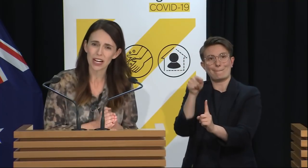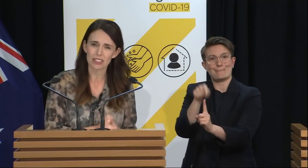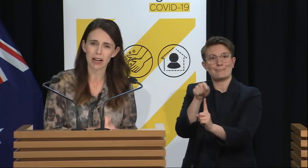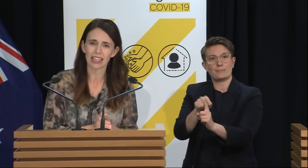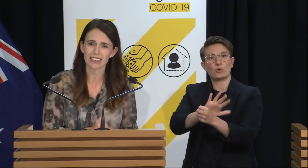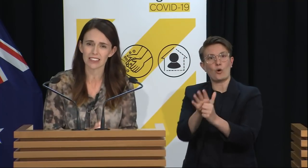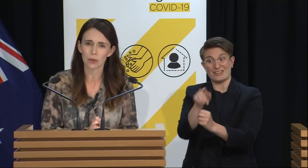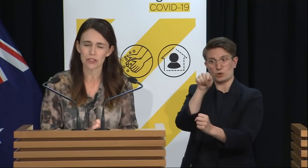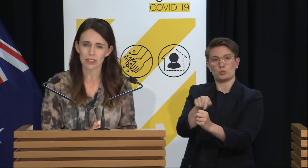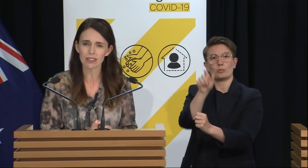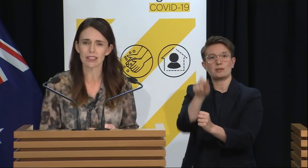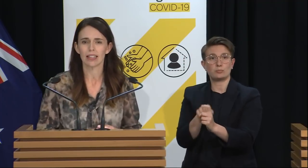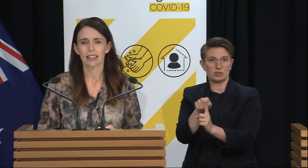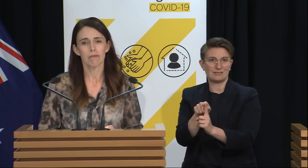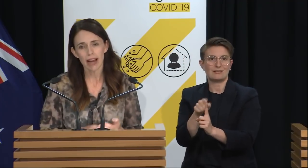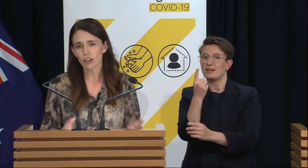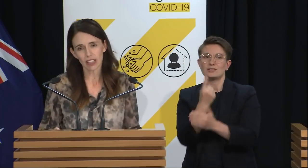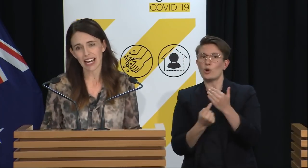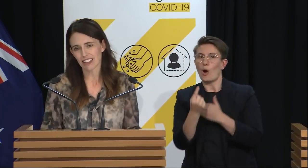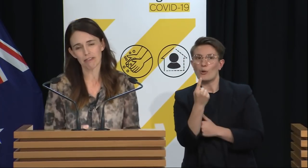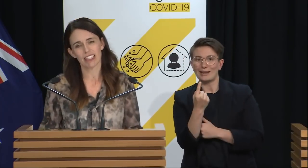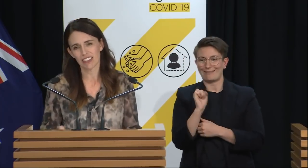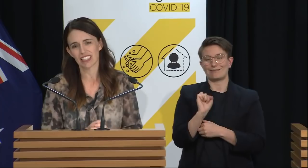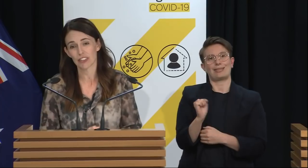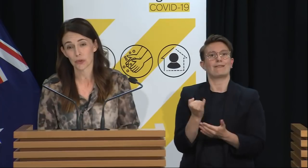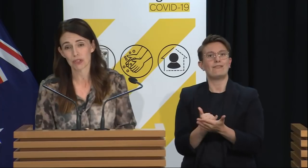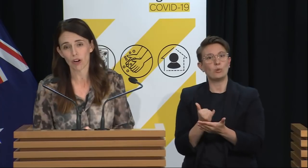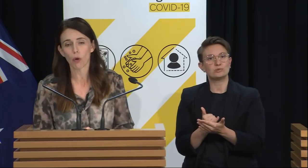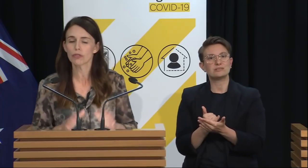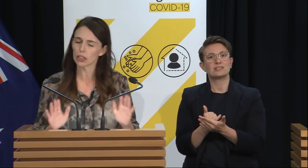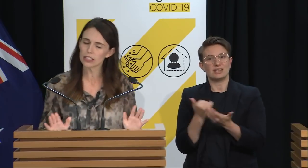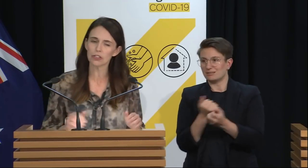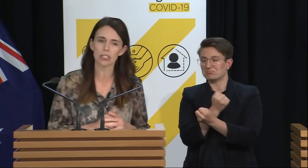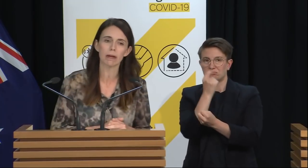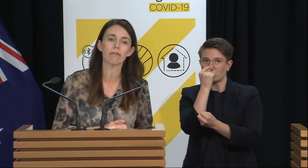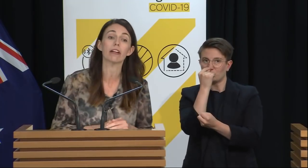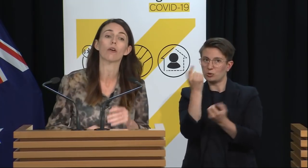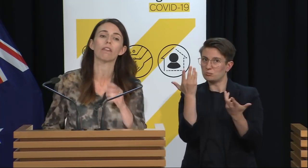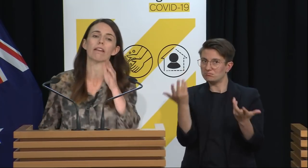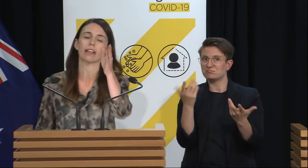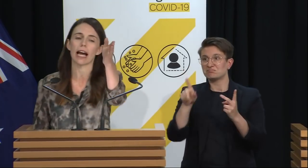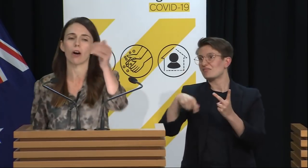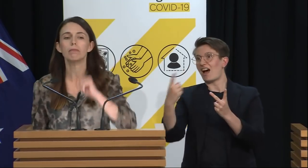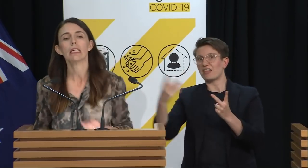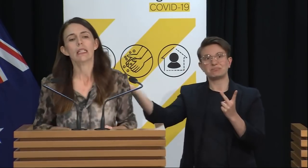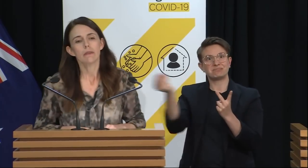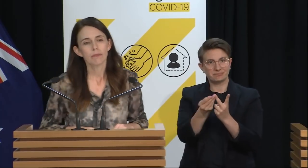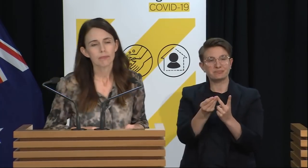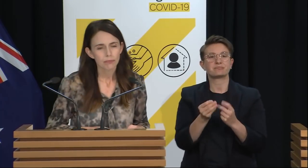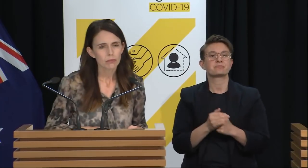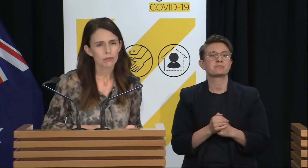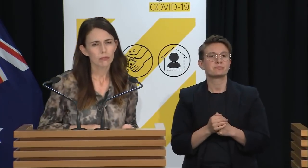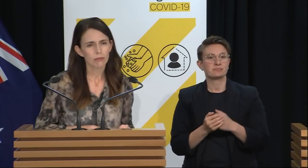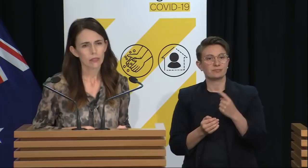we also have some unanswered questions that may not lay at the feet of the individuals involved. So let's just be fair on that for now. Bloomfield said it